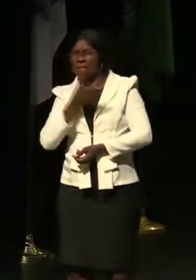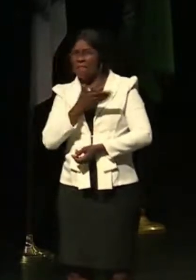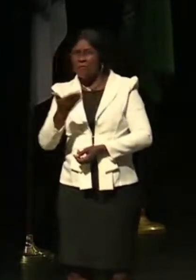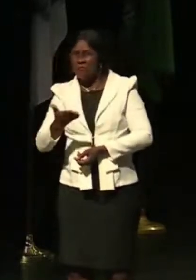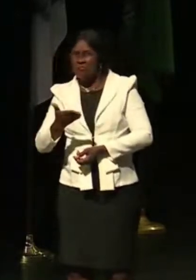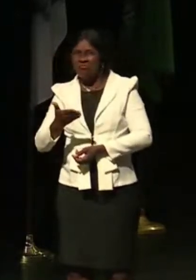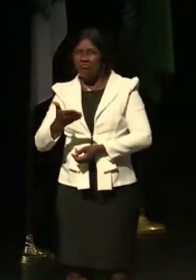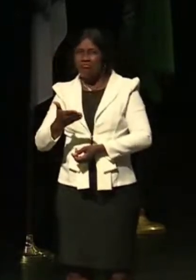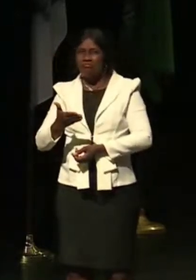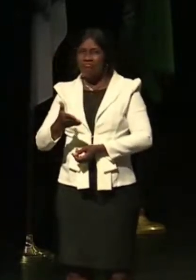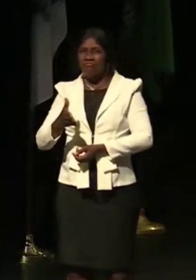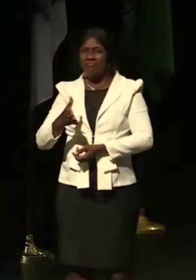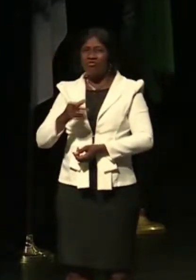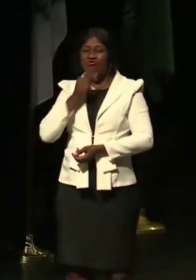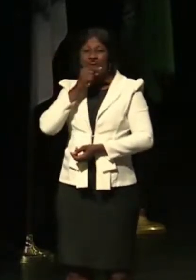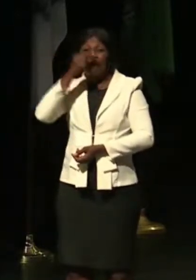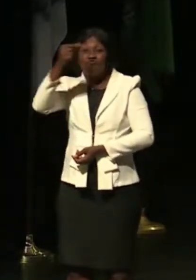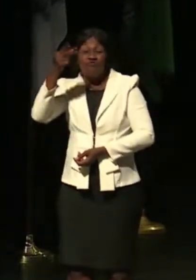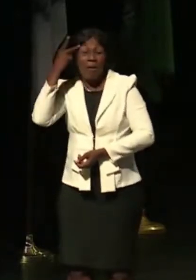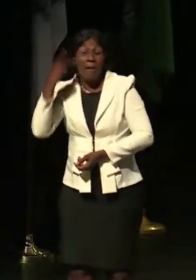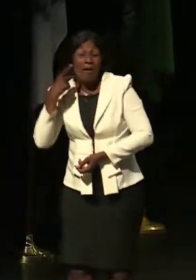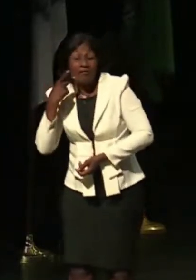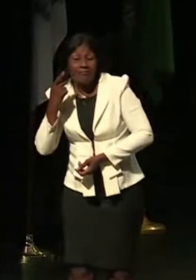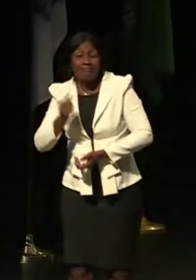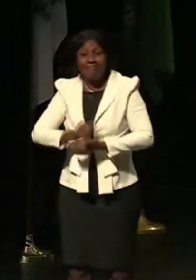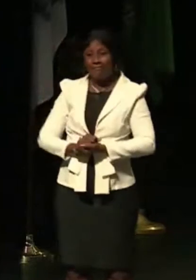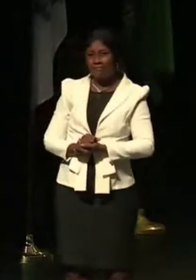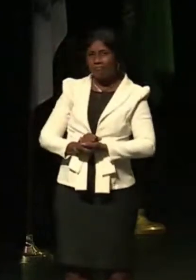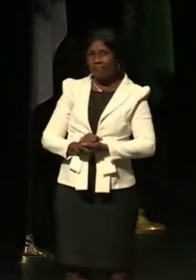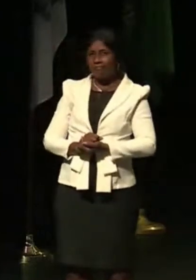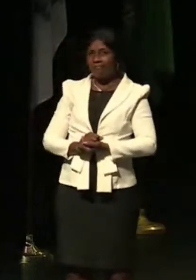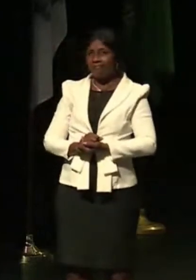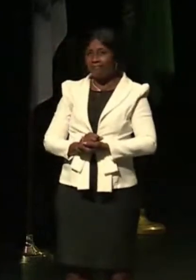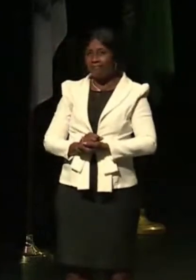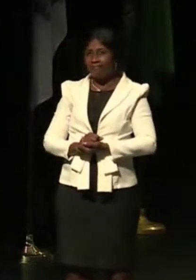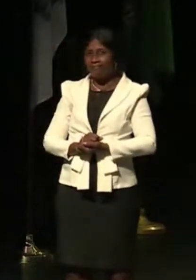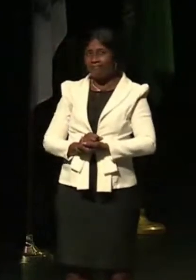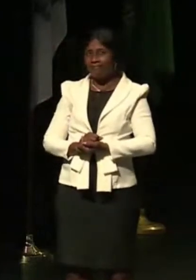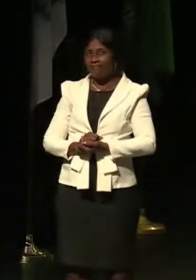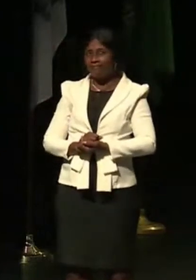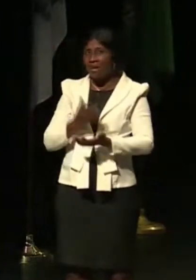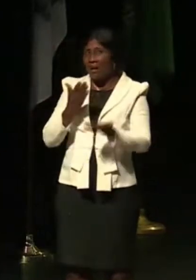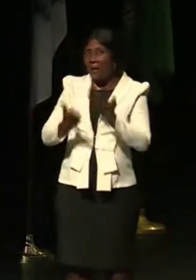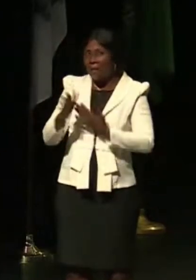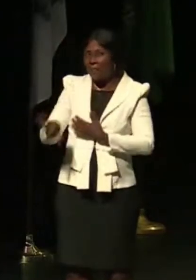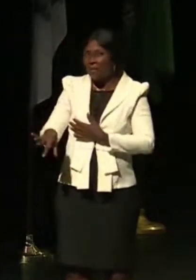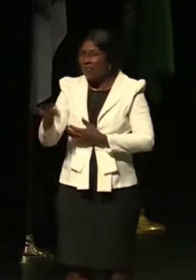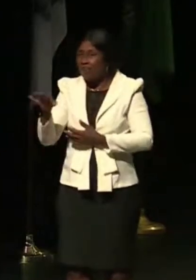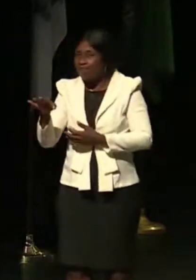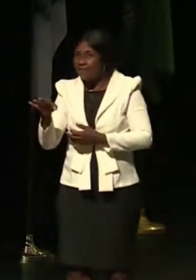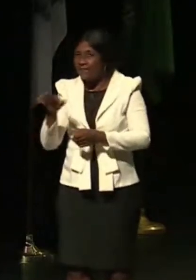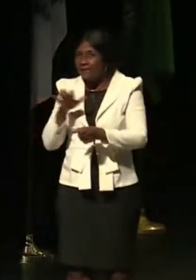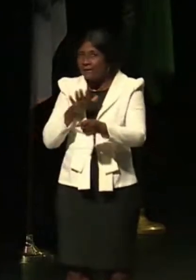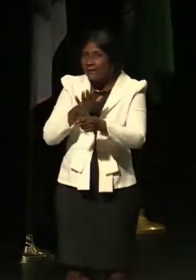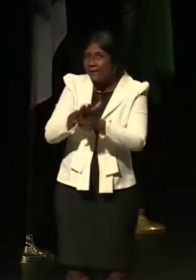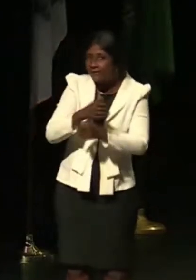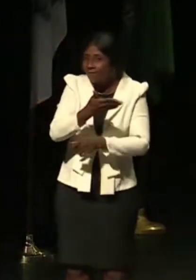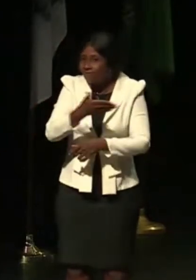great-grandmothers and see if we can't find enough parts to put together a little